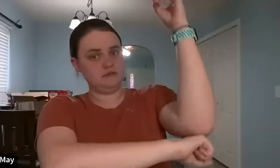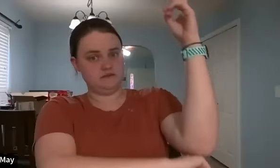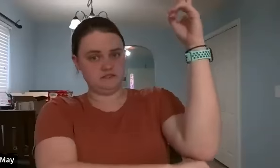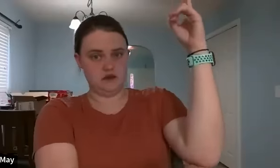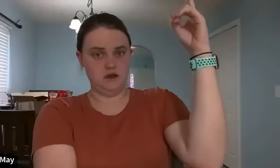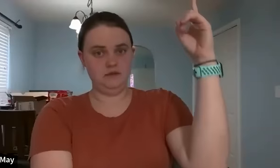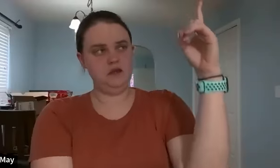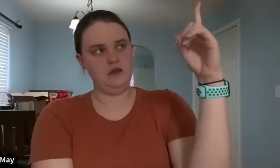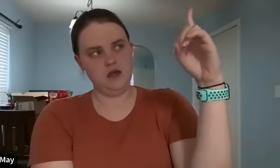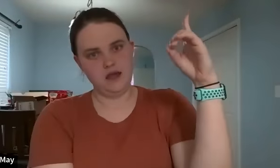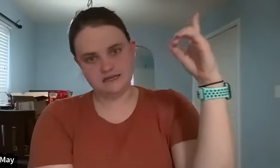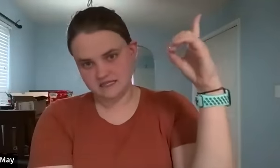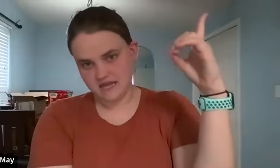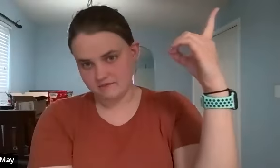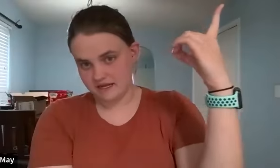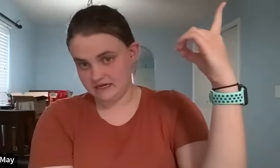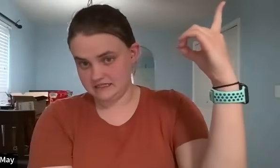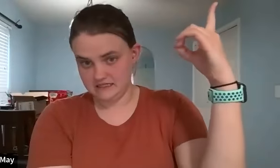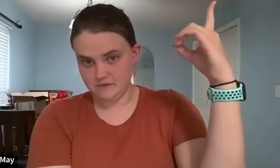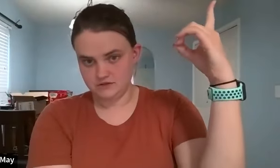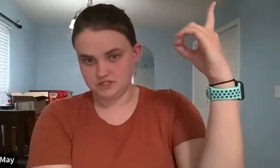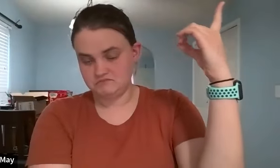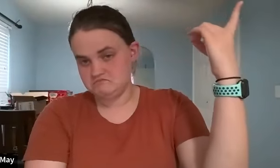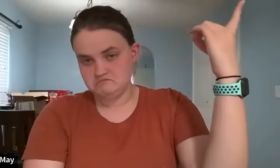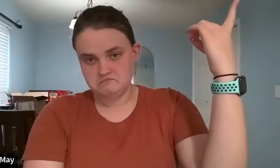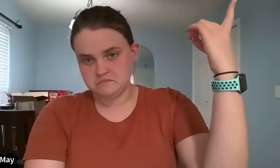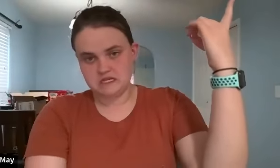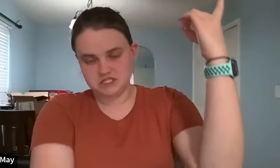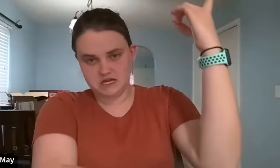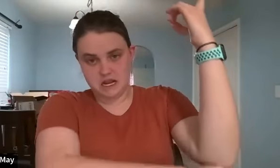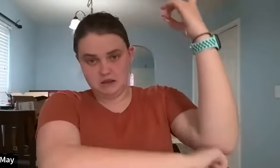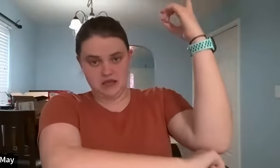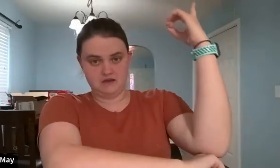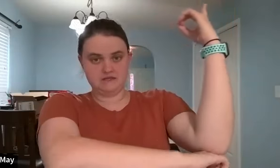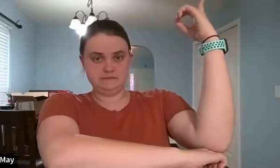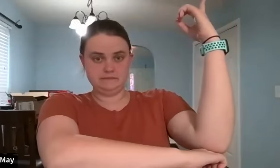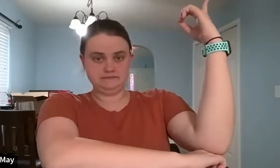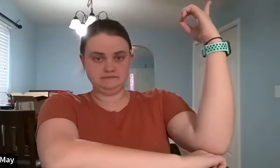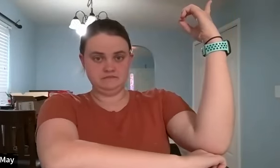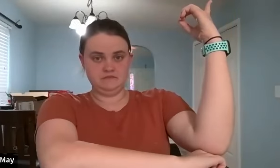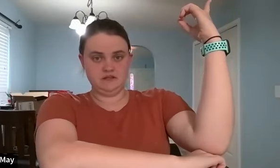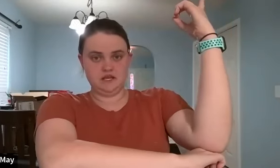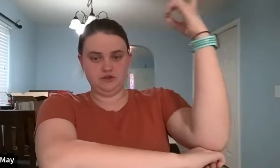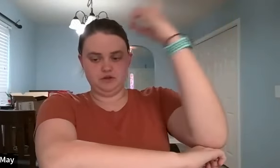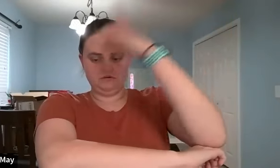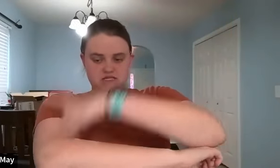the top. I tend to have mine in a D motion. That's just kind of how I have it. And you go